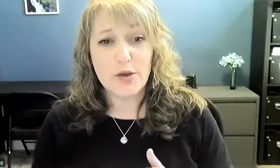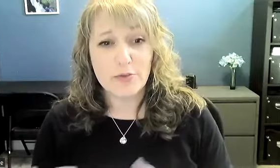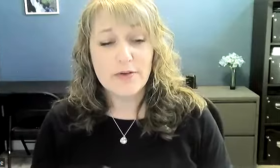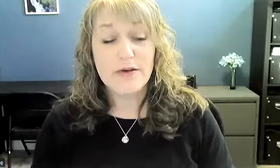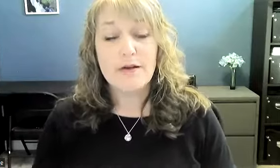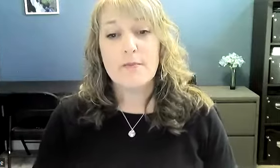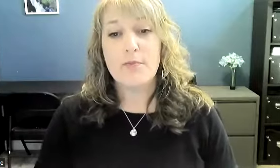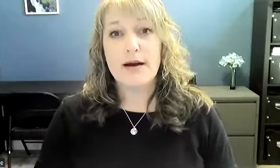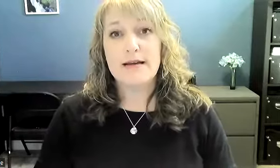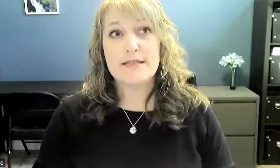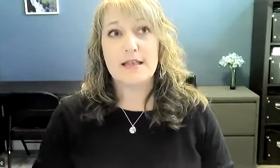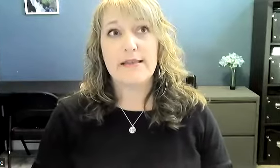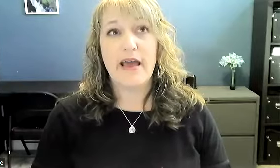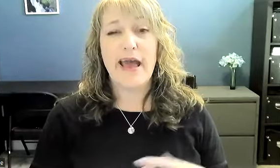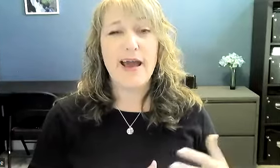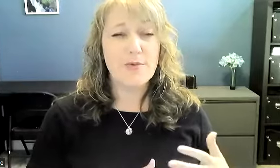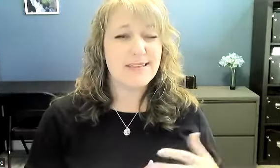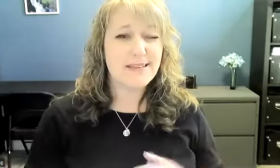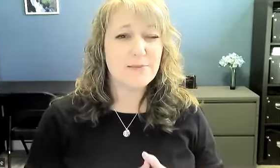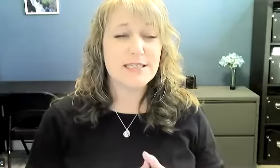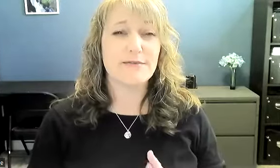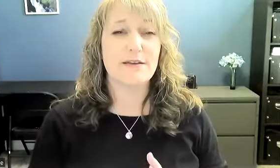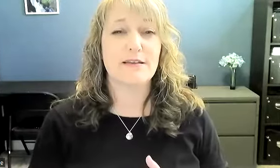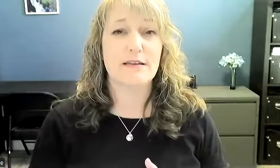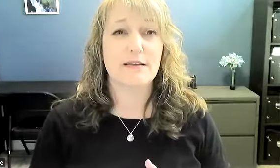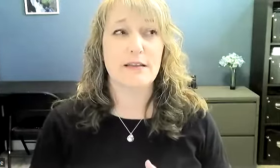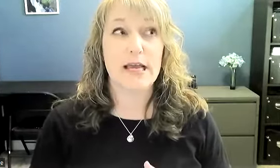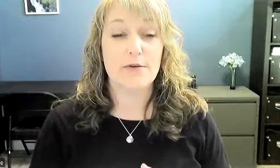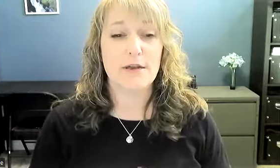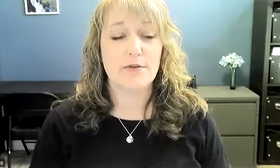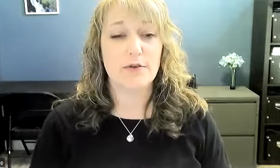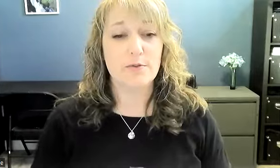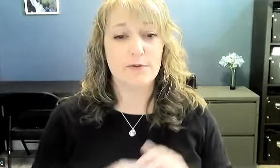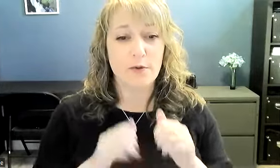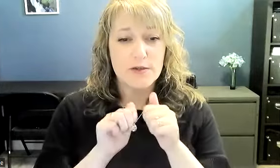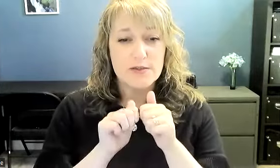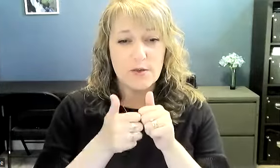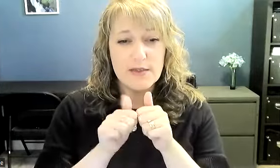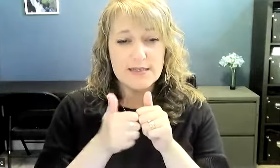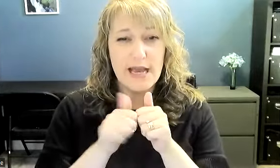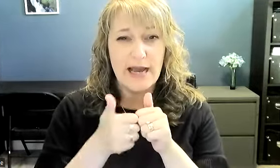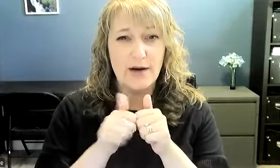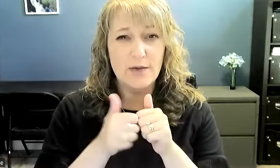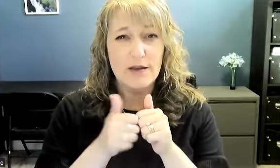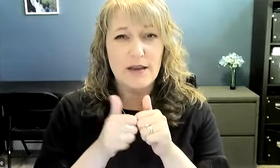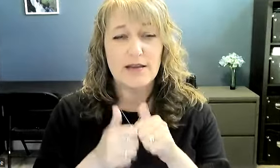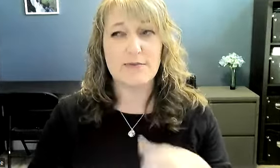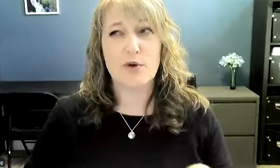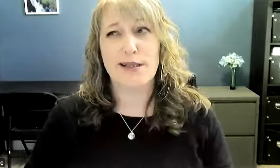you, but the how is a little bit different than the how that you learned before. So this how is more like